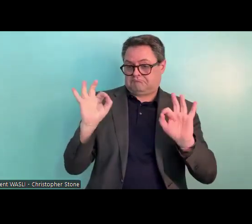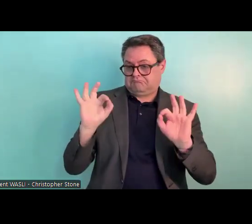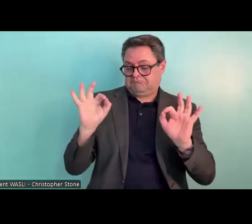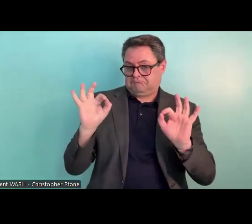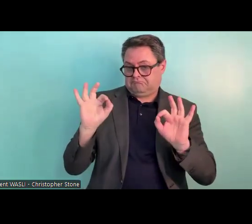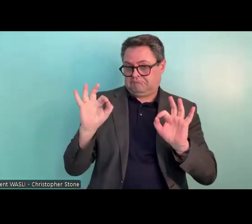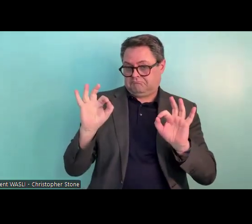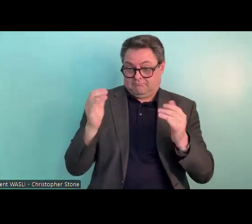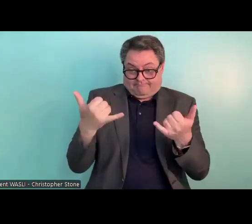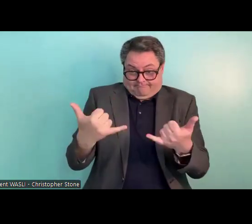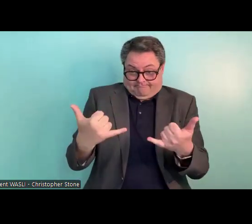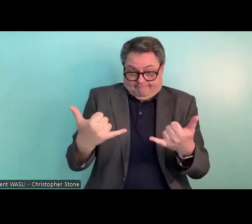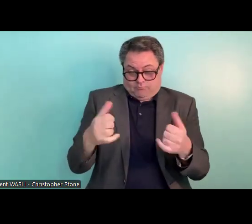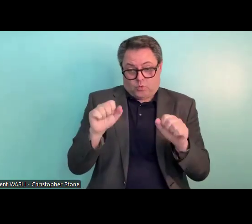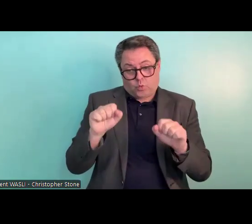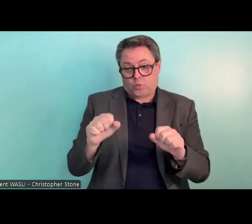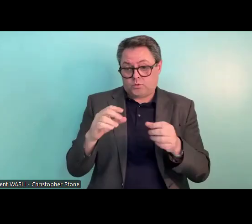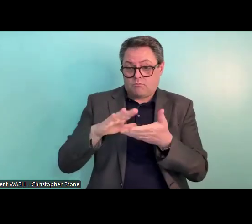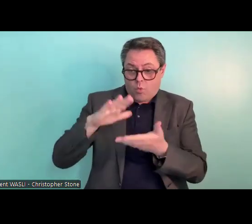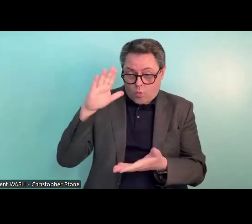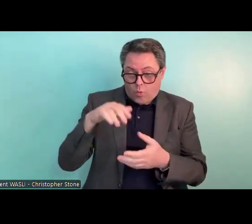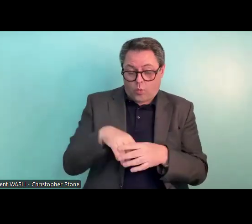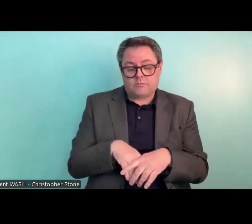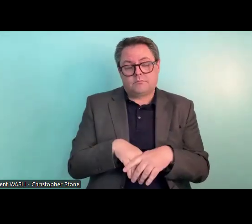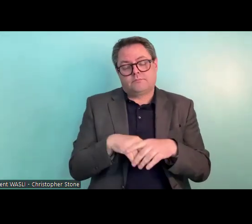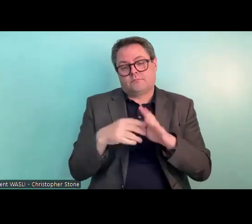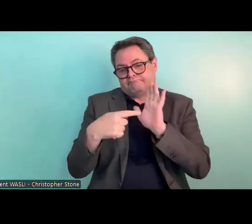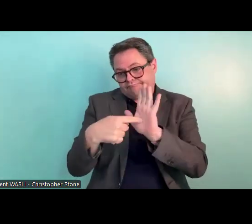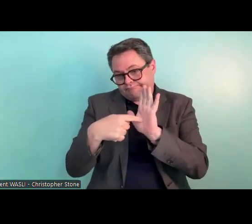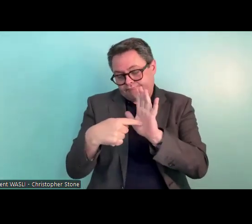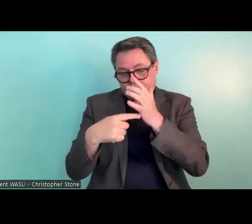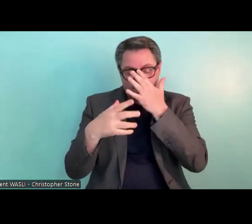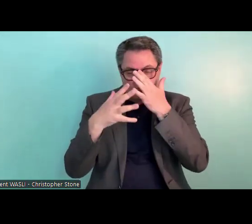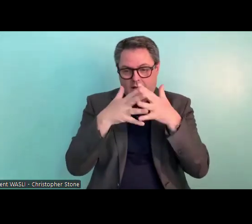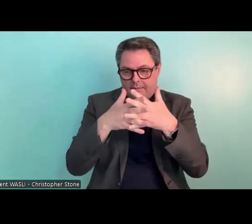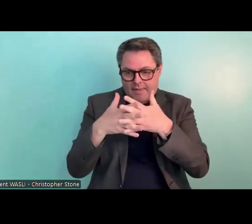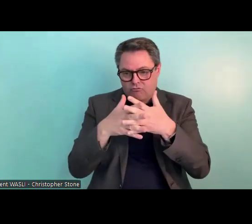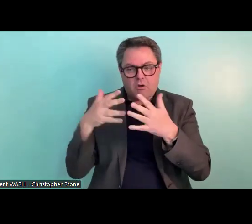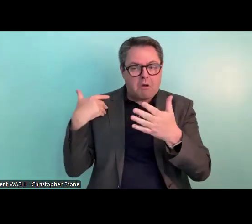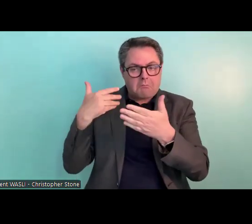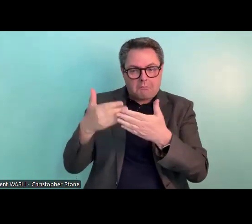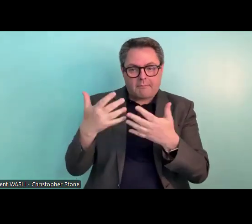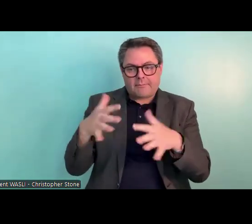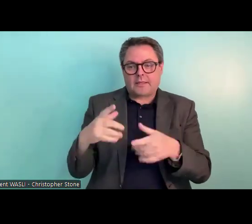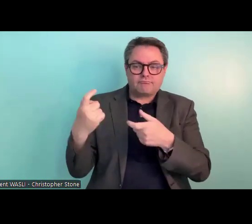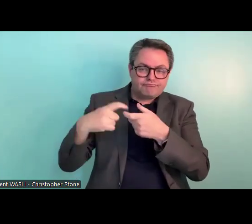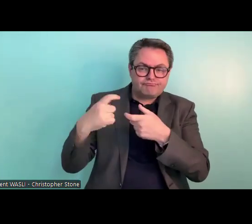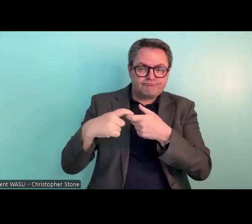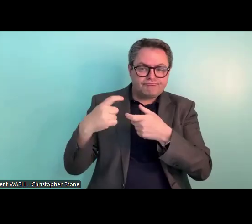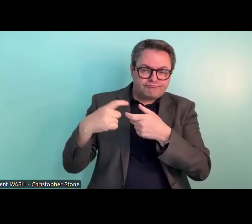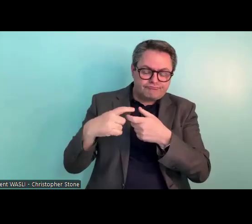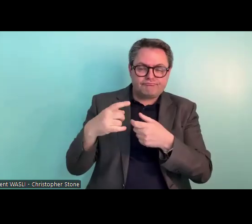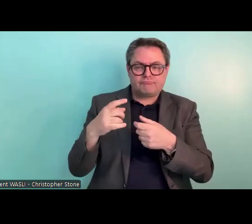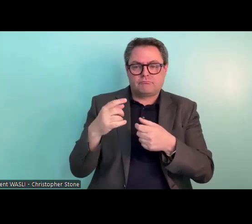Now, we don't have a policy that says one country can only have one national